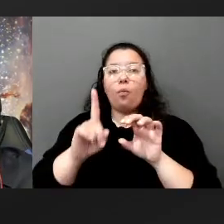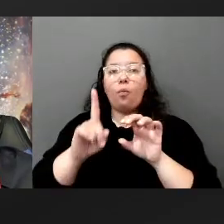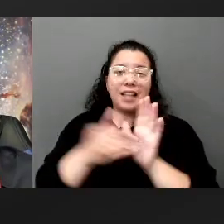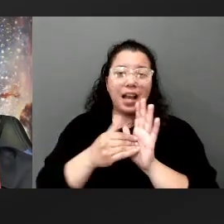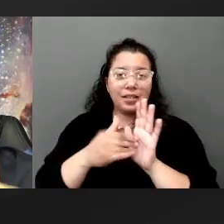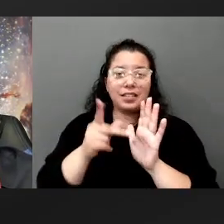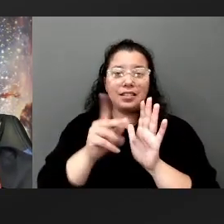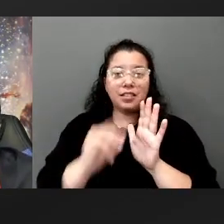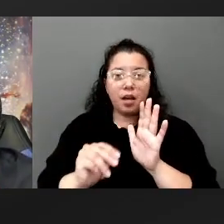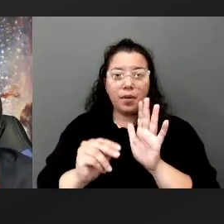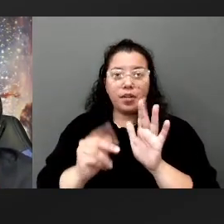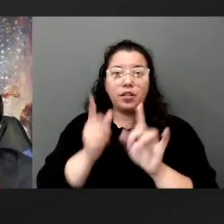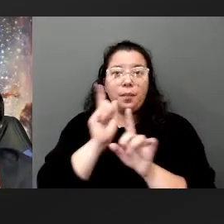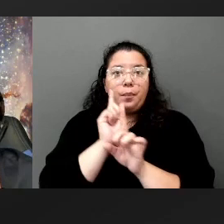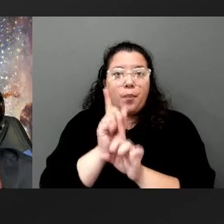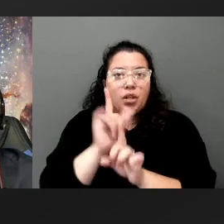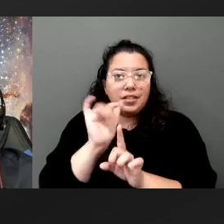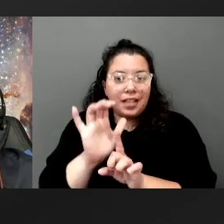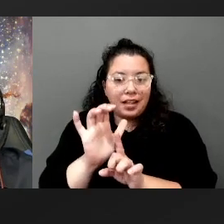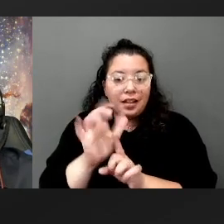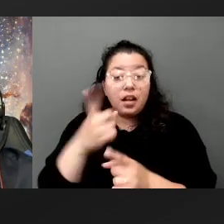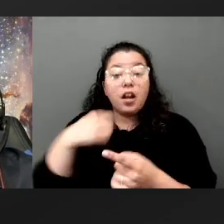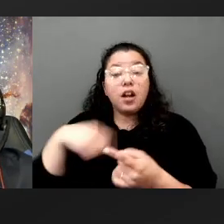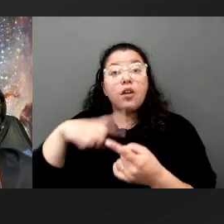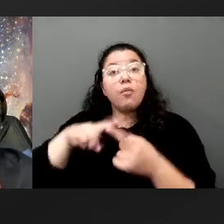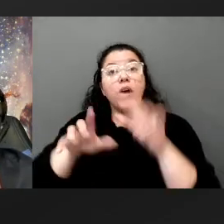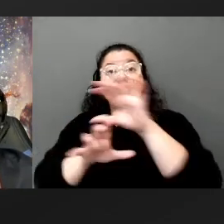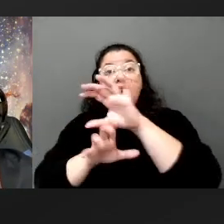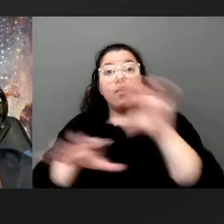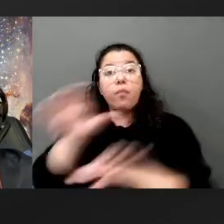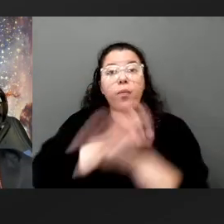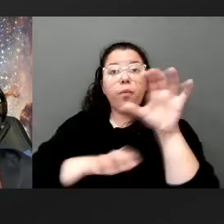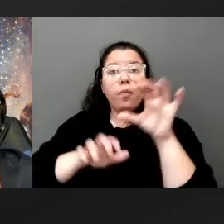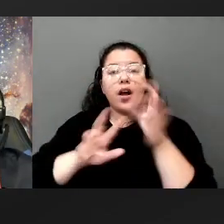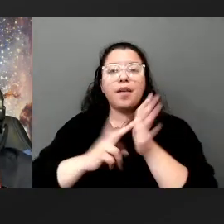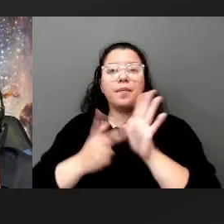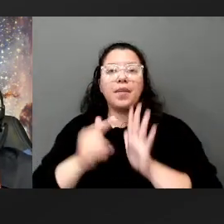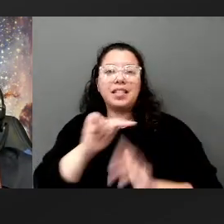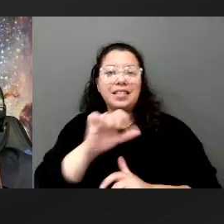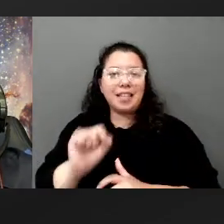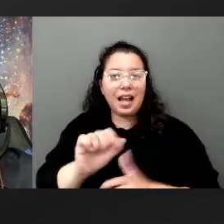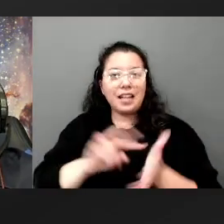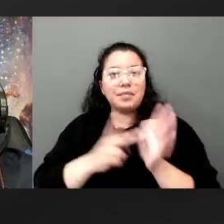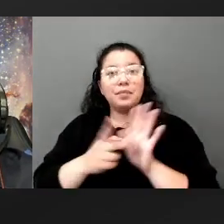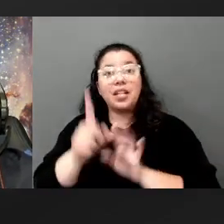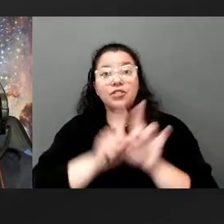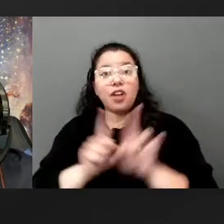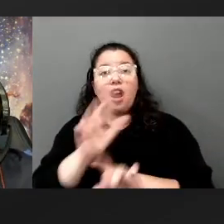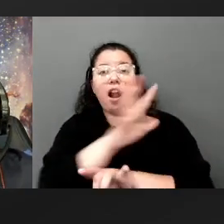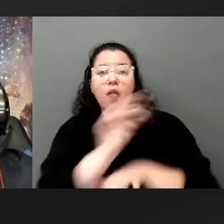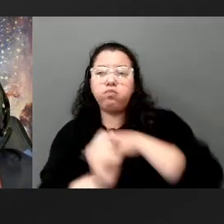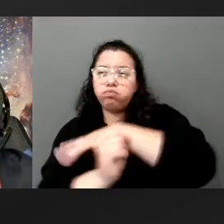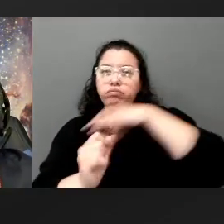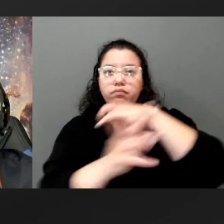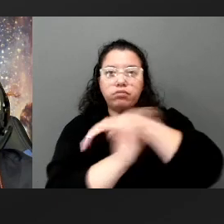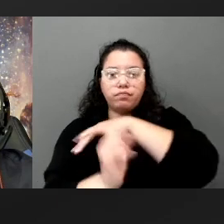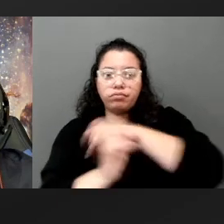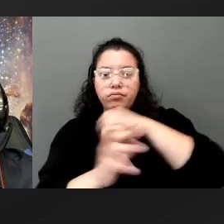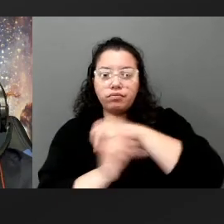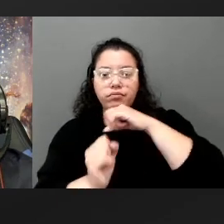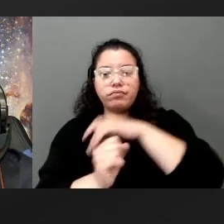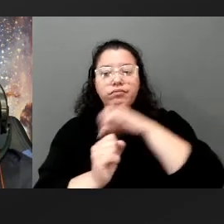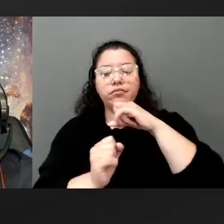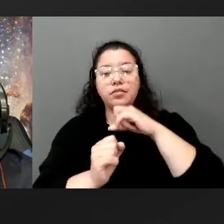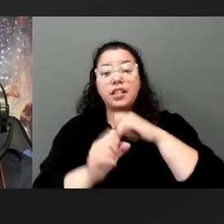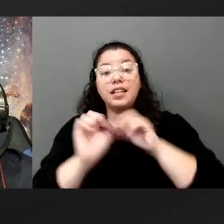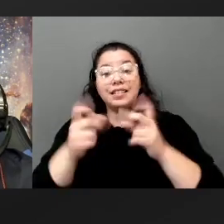they're starting to shred off stars from one another and pull off gas and things as well. you can see giant shells of stars coming off it in